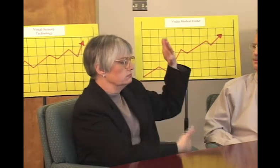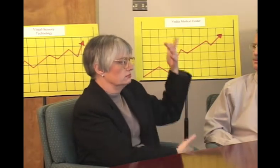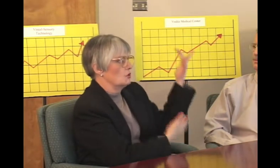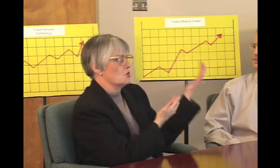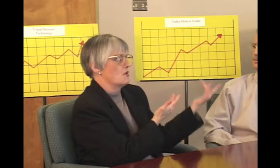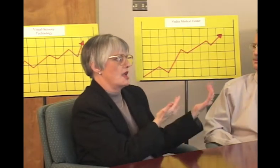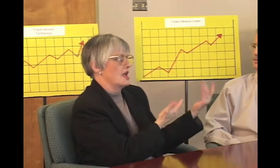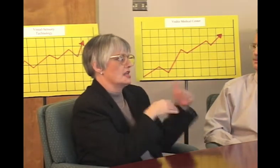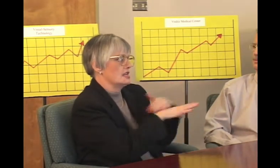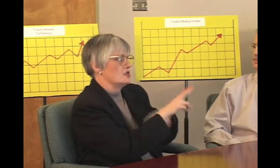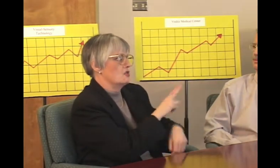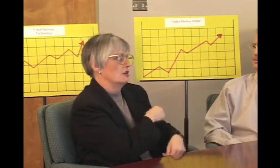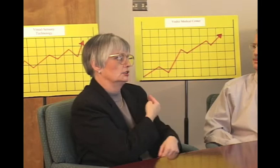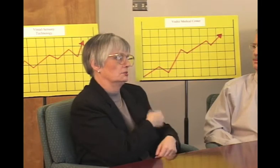list.